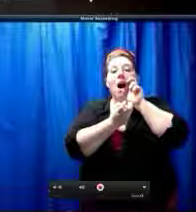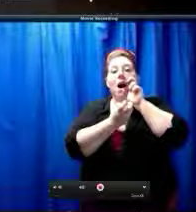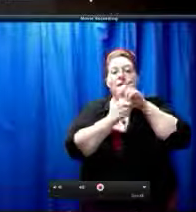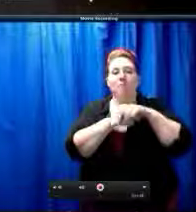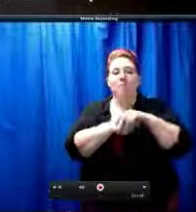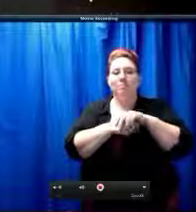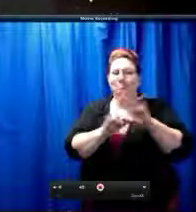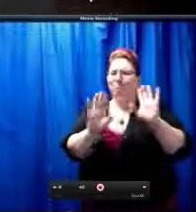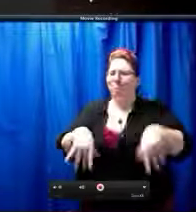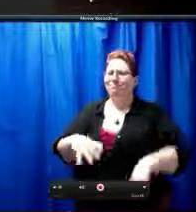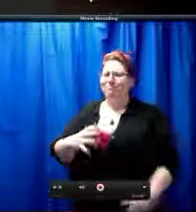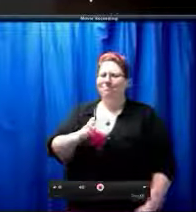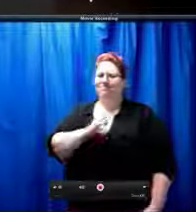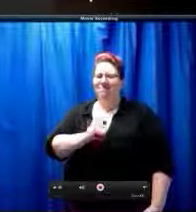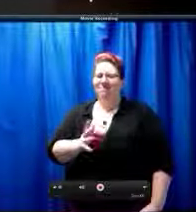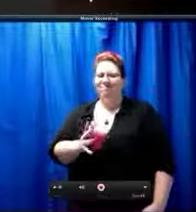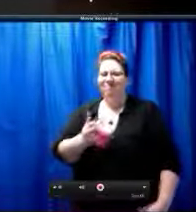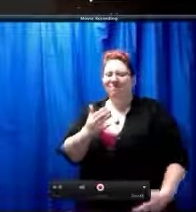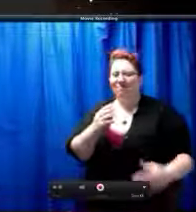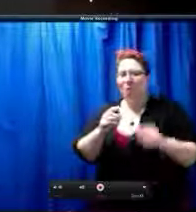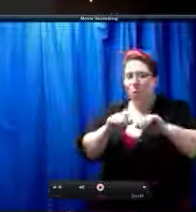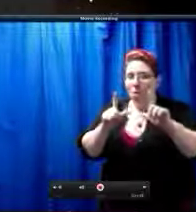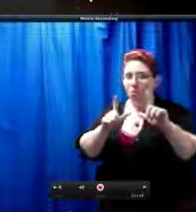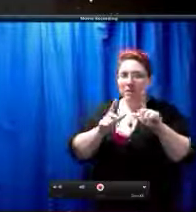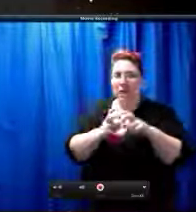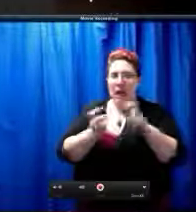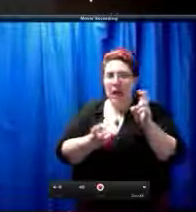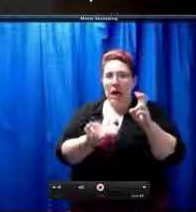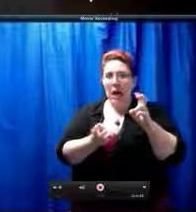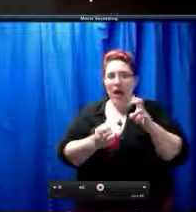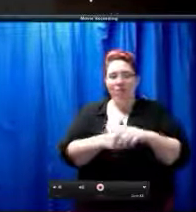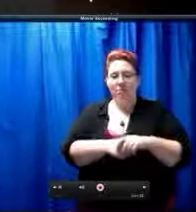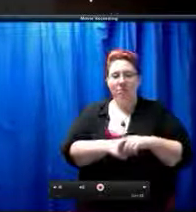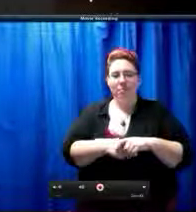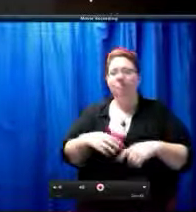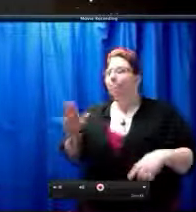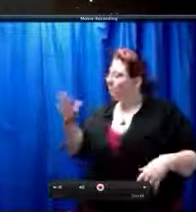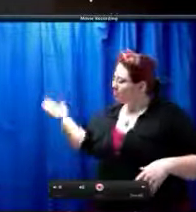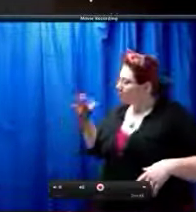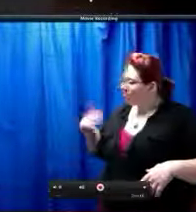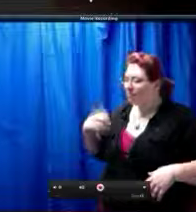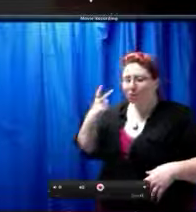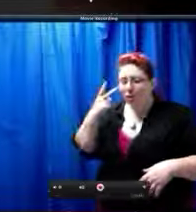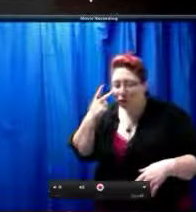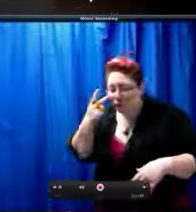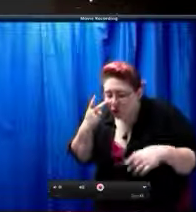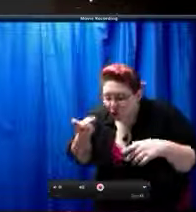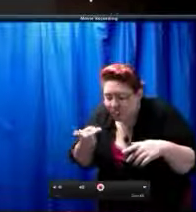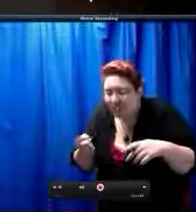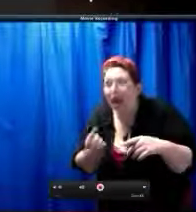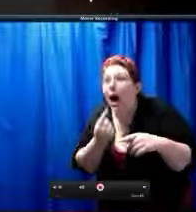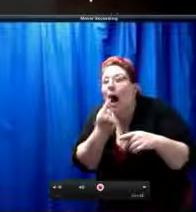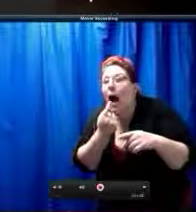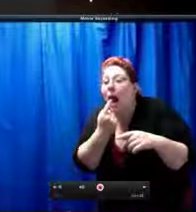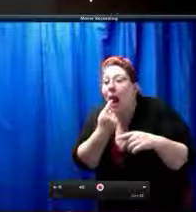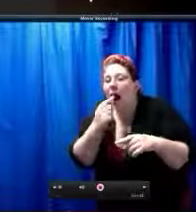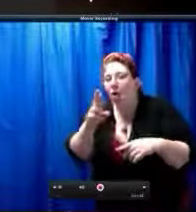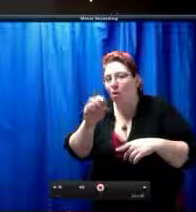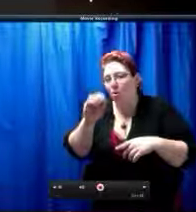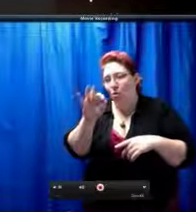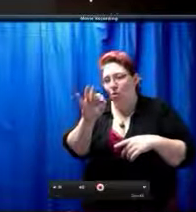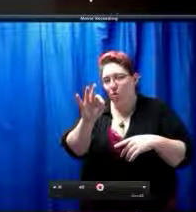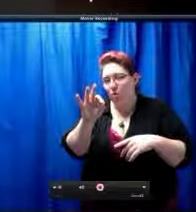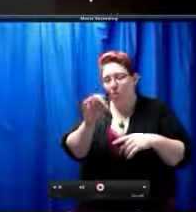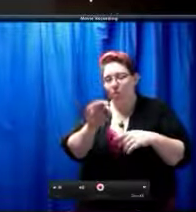You're good. All right, open, really big. Can you see in the roof of his mouth? Yeah, you can get a little closer. That's what I'm wanting to